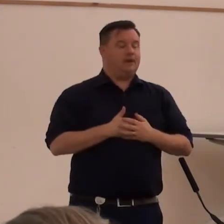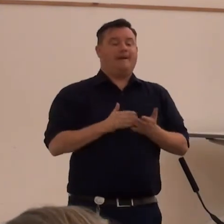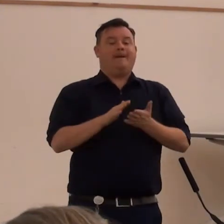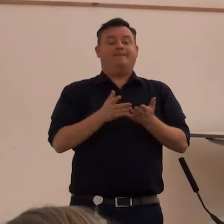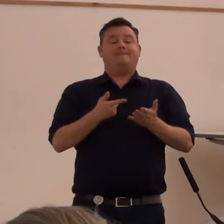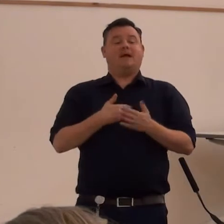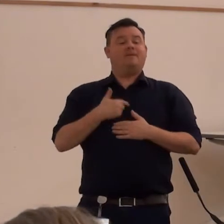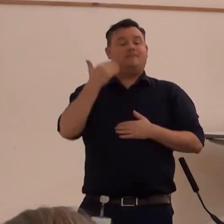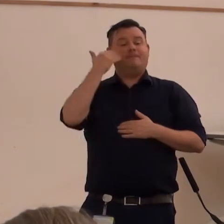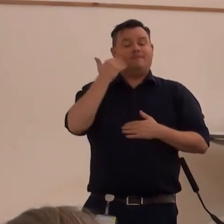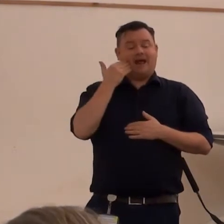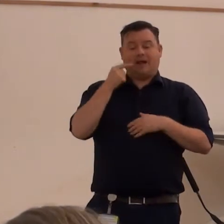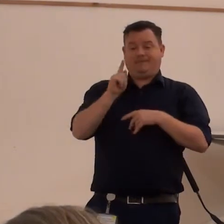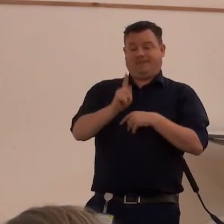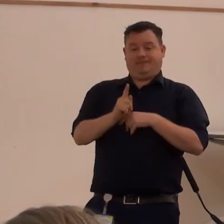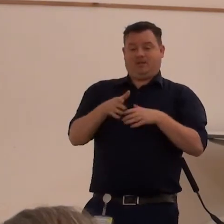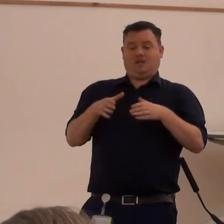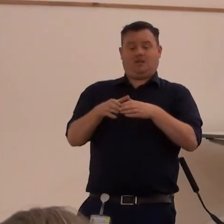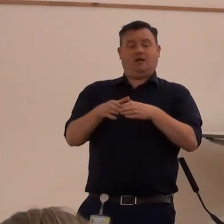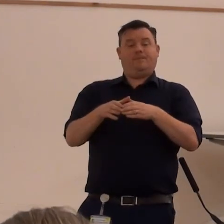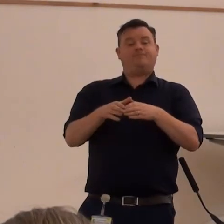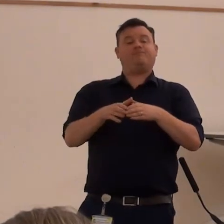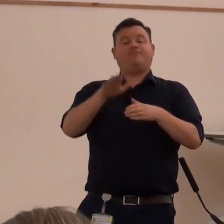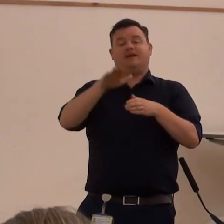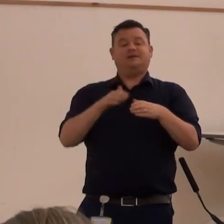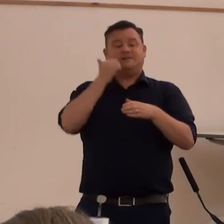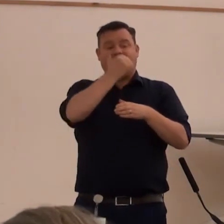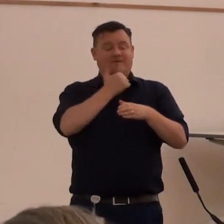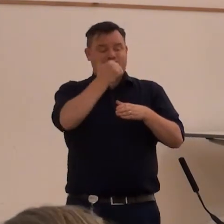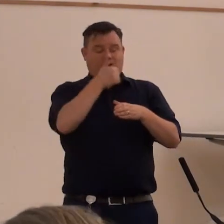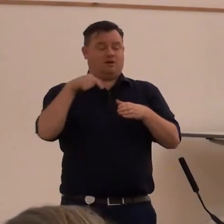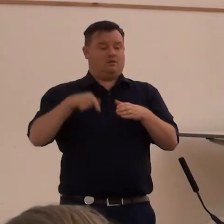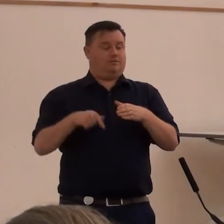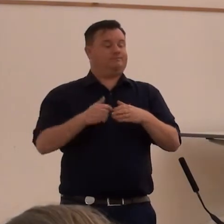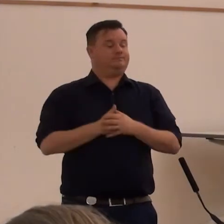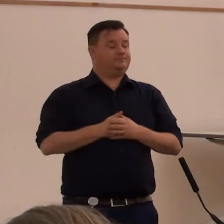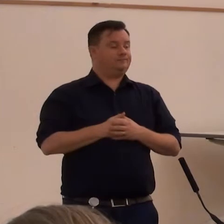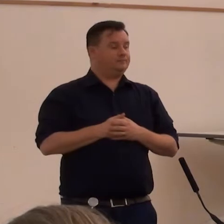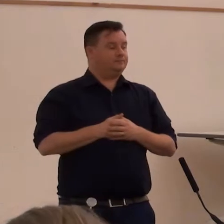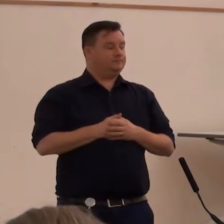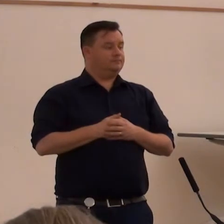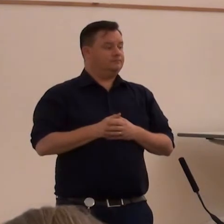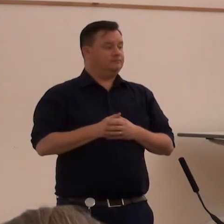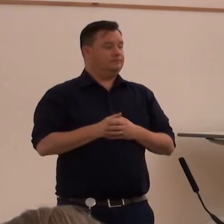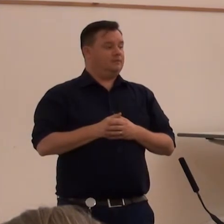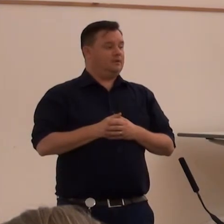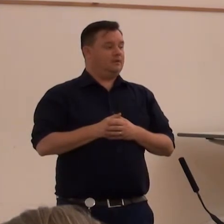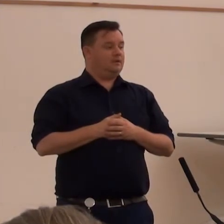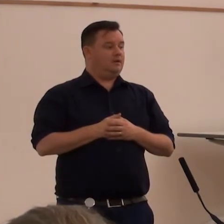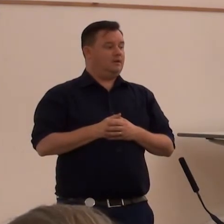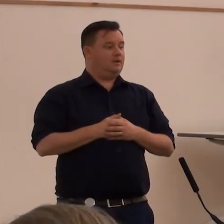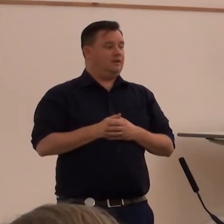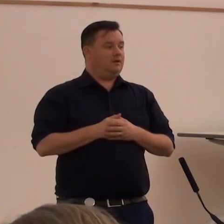made the black majority in South Africa unequal, and basically they